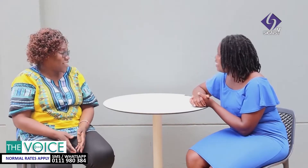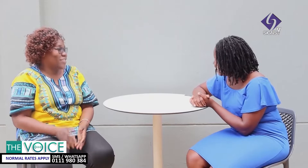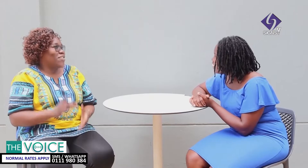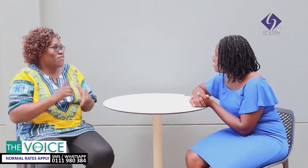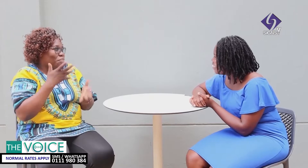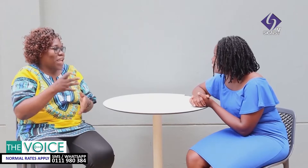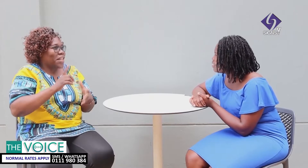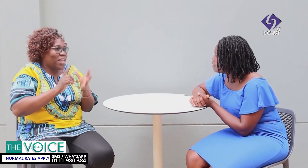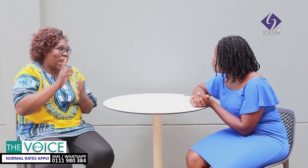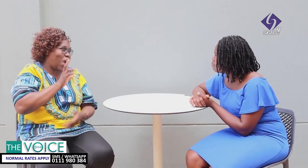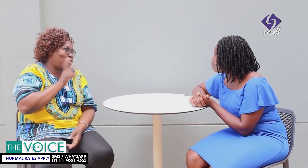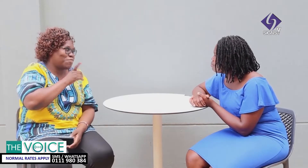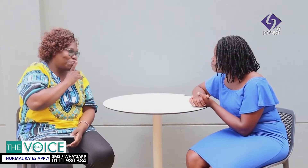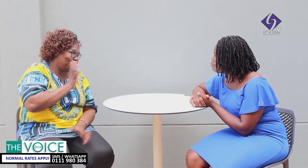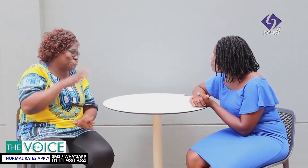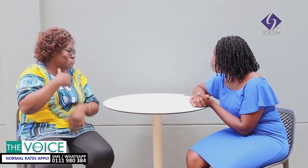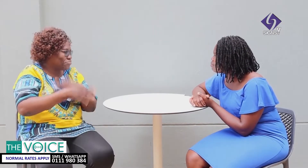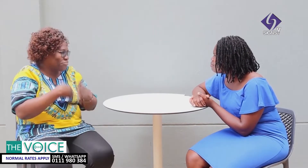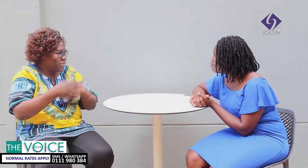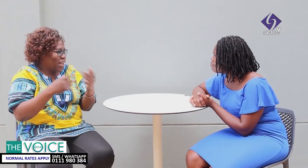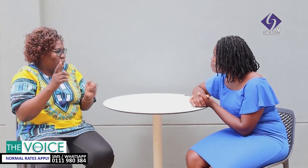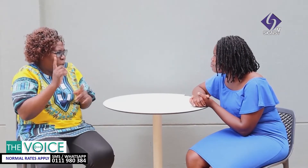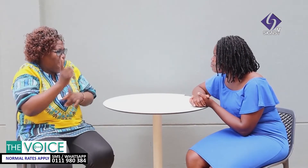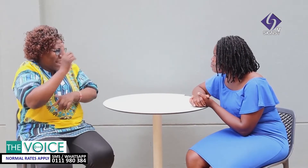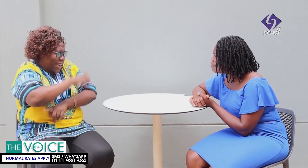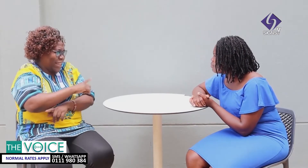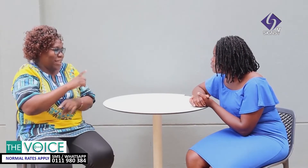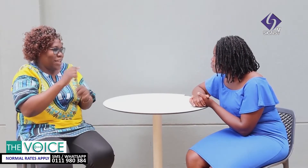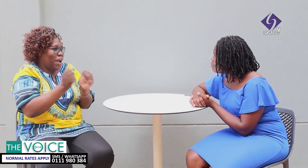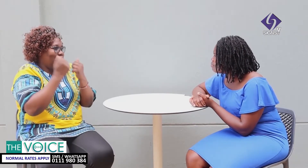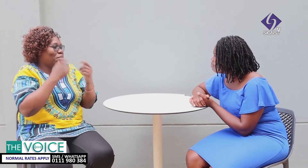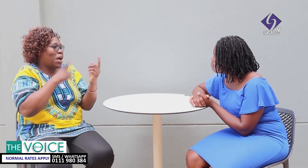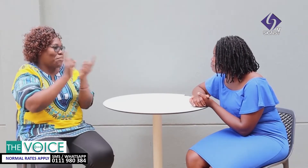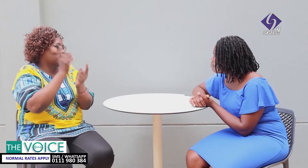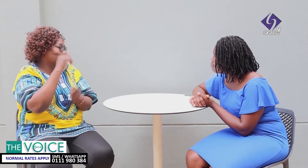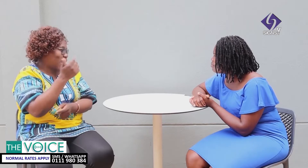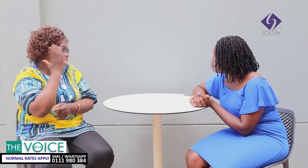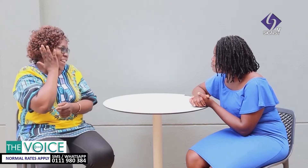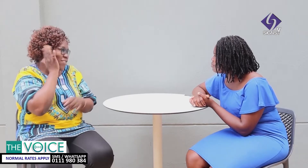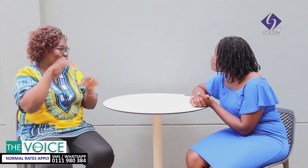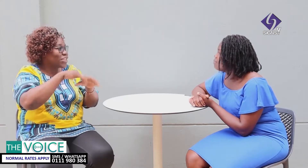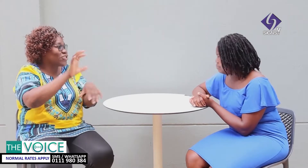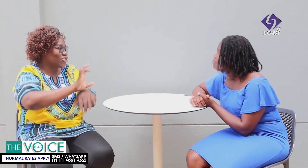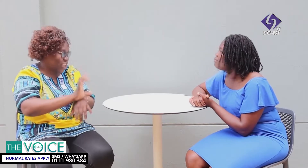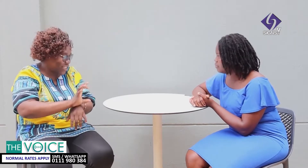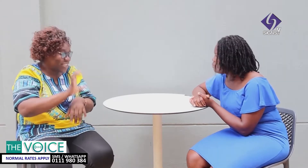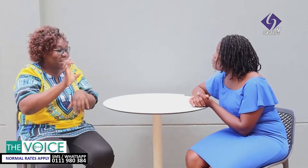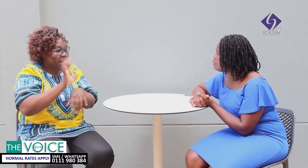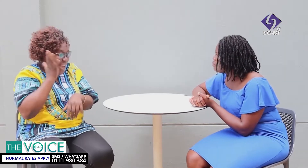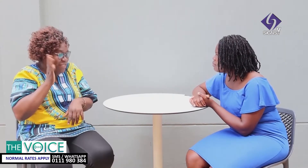So I just decided to stay silent and life went on. So one day as I was in church, I was interacting with a friend